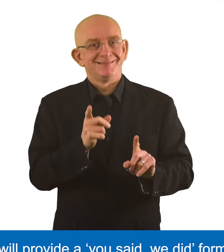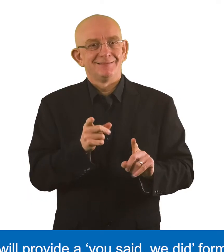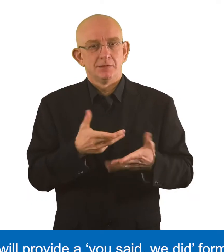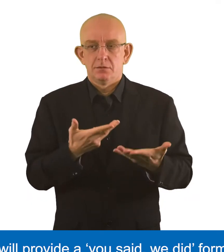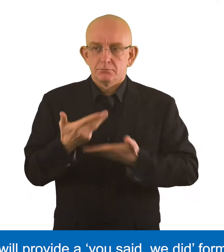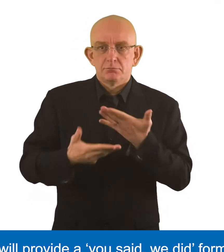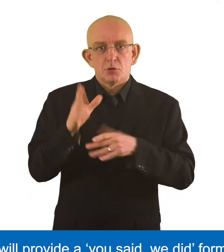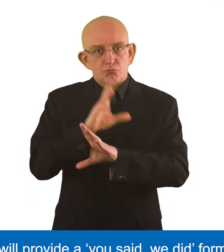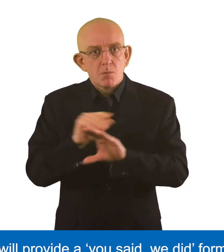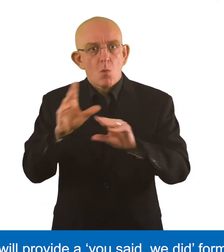group.